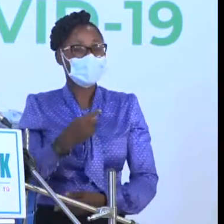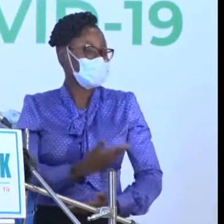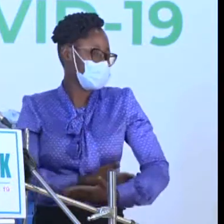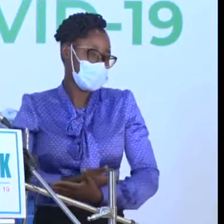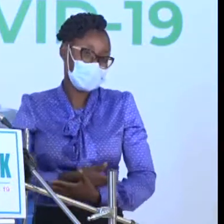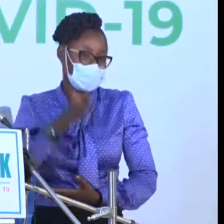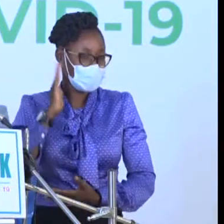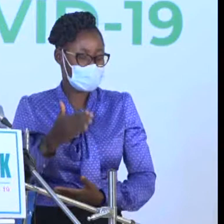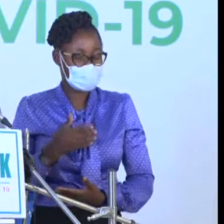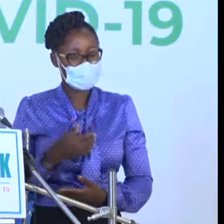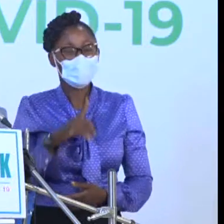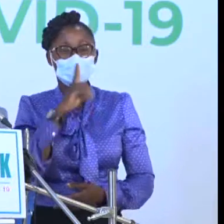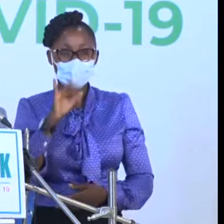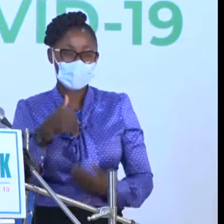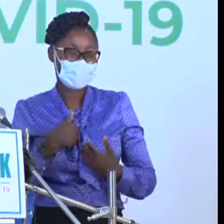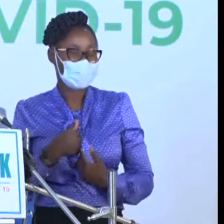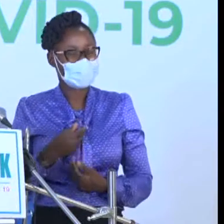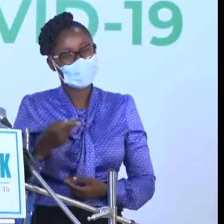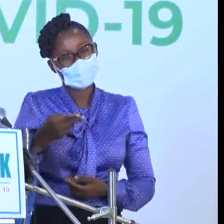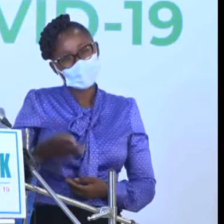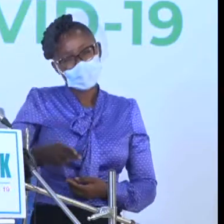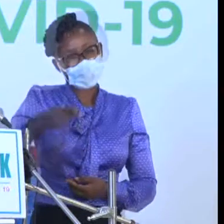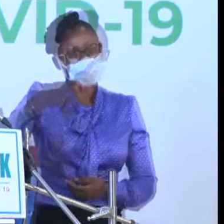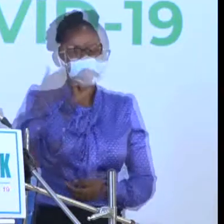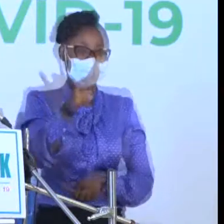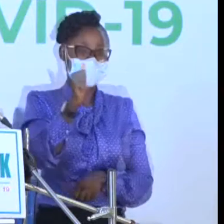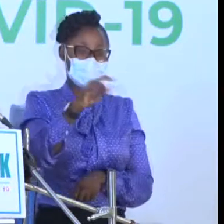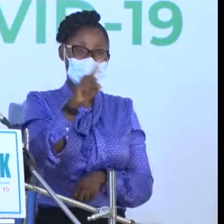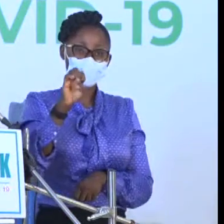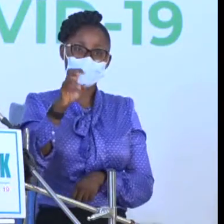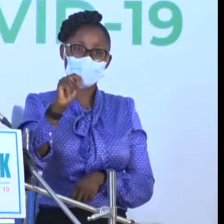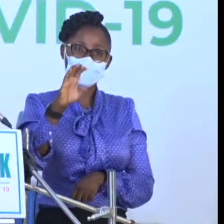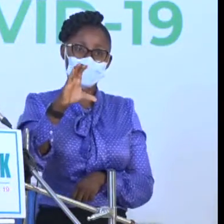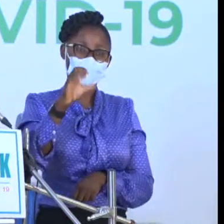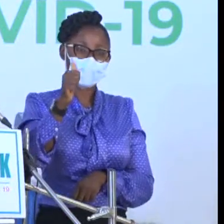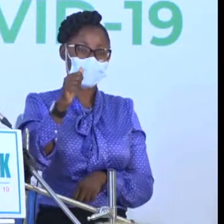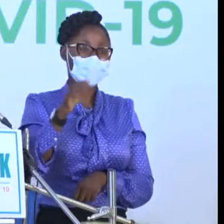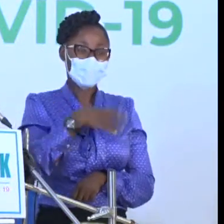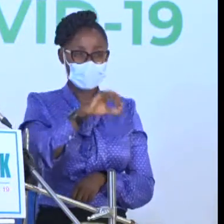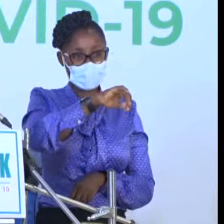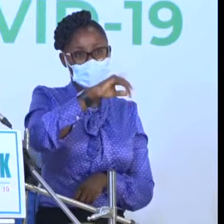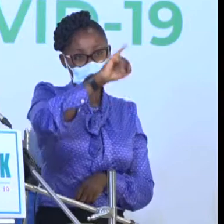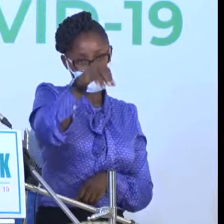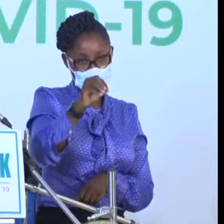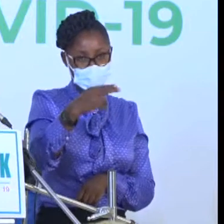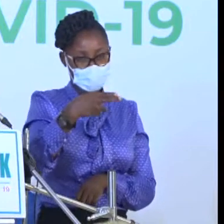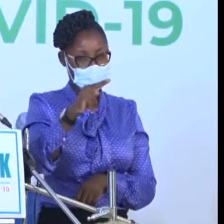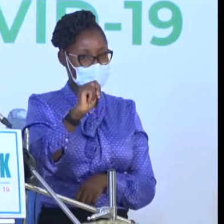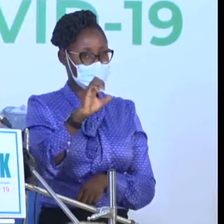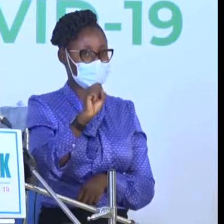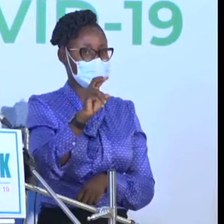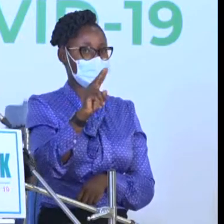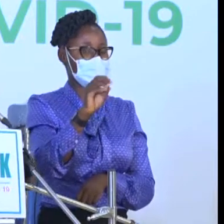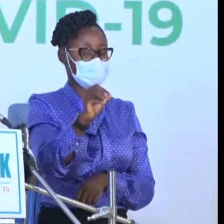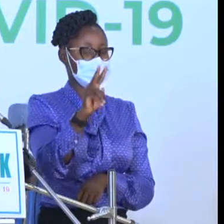Johnson vaccine cannot be taken by the same individual. That is a no, right? You cannot take the AstraZeneca on